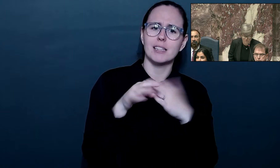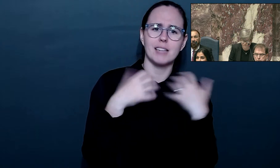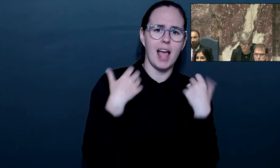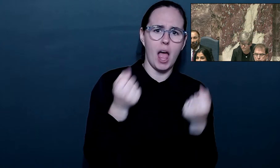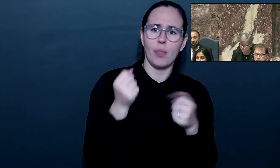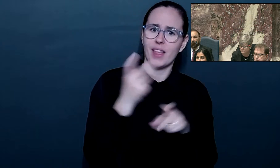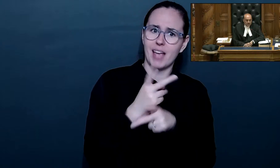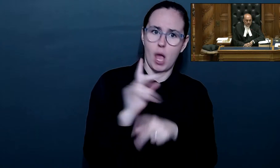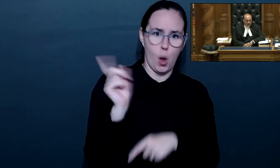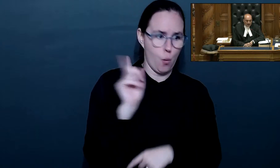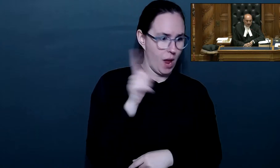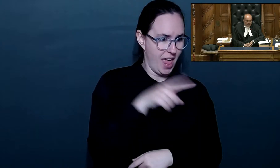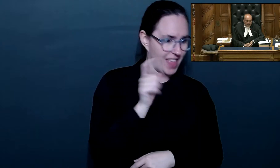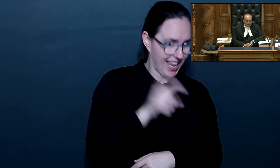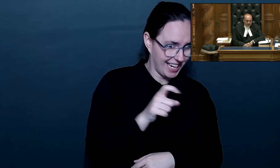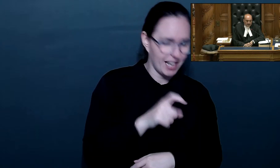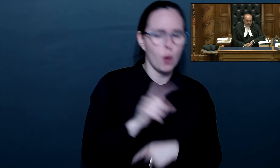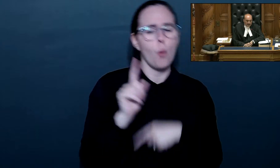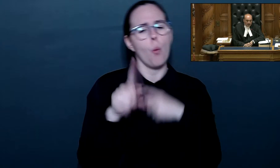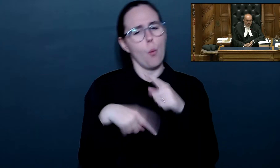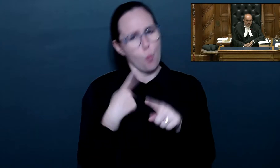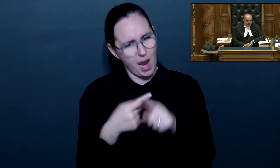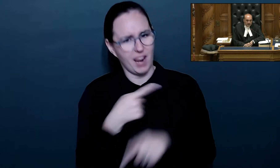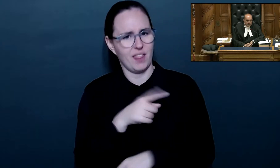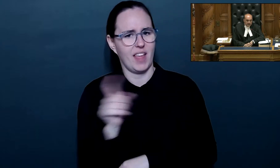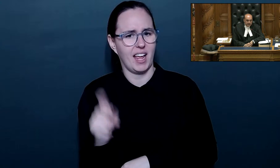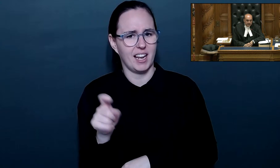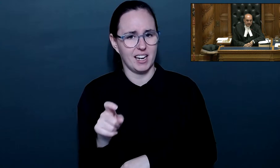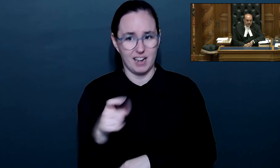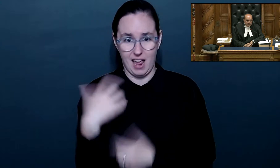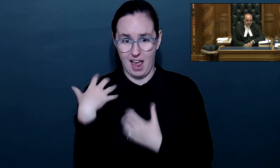you. Member for Chilliwack North.